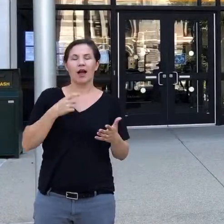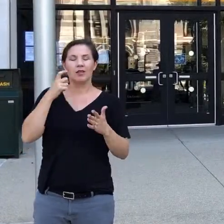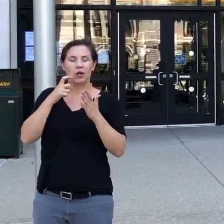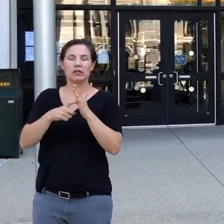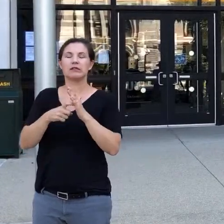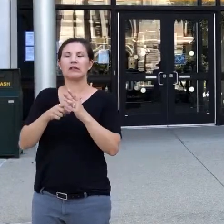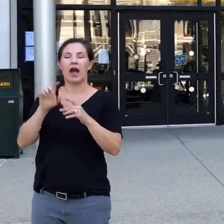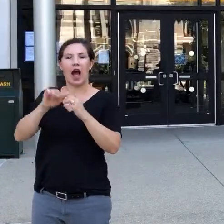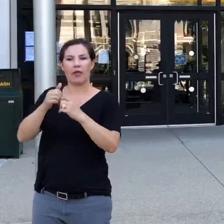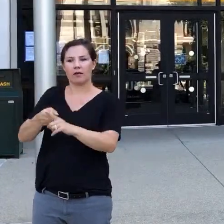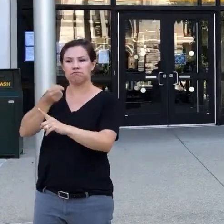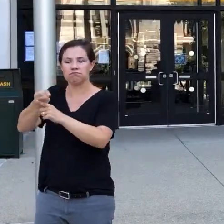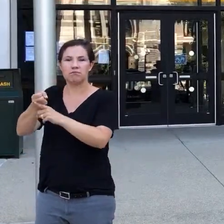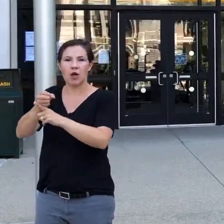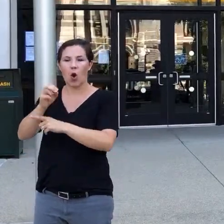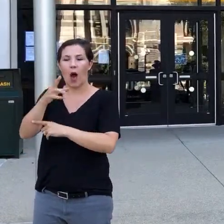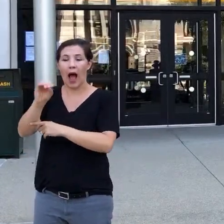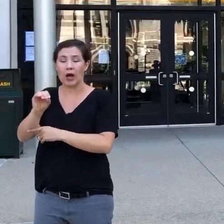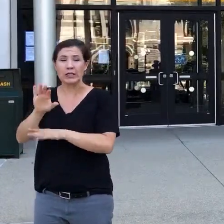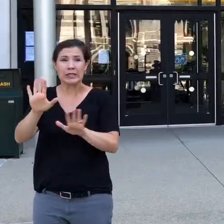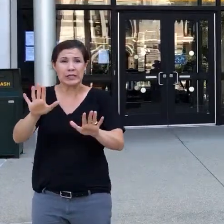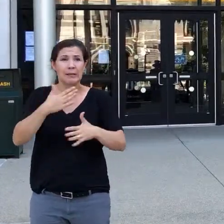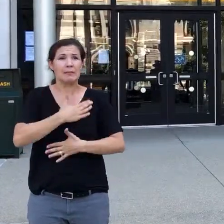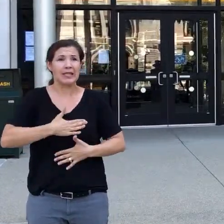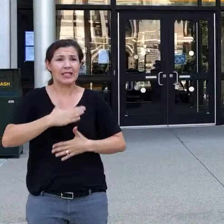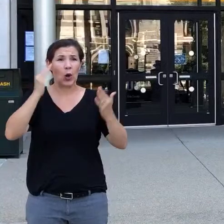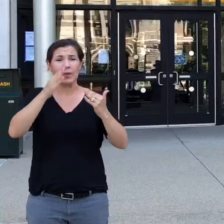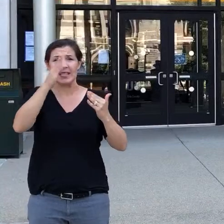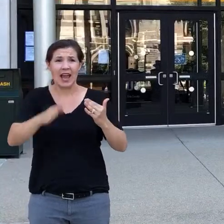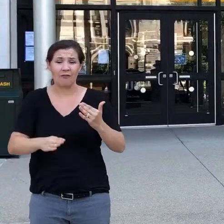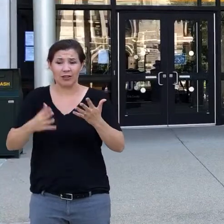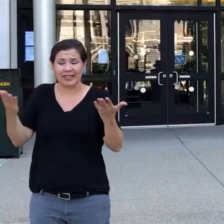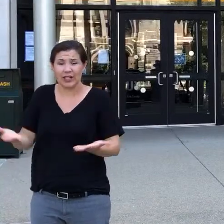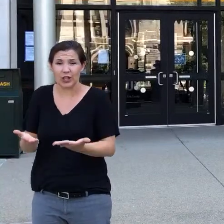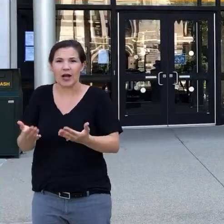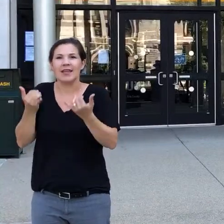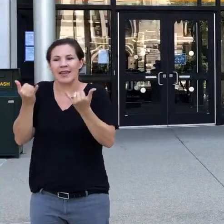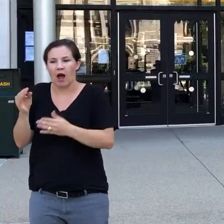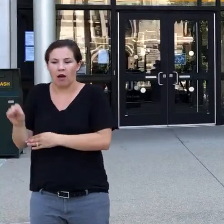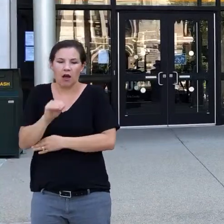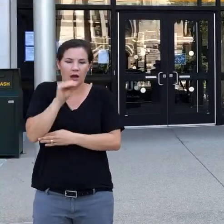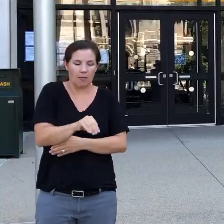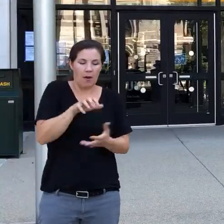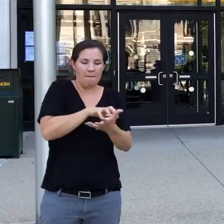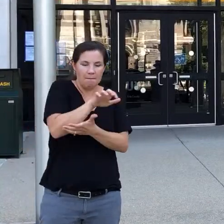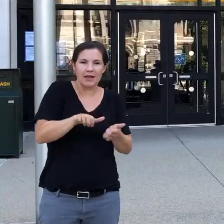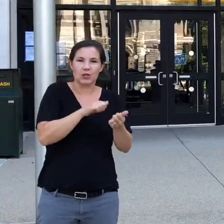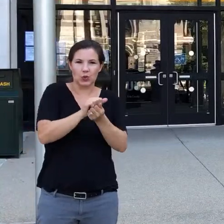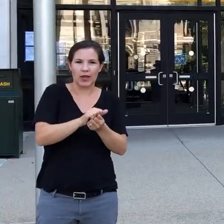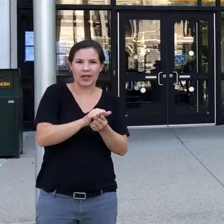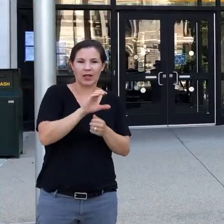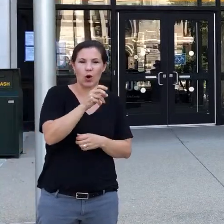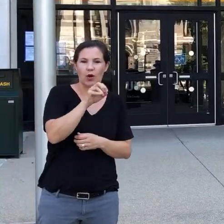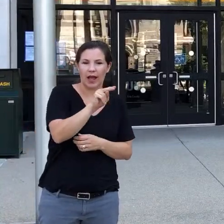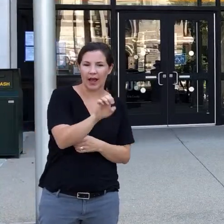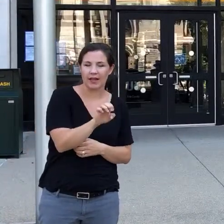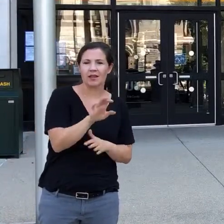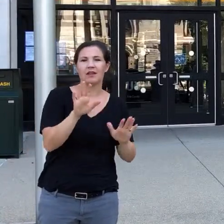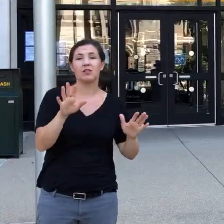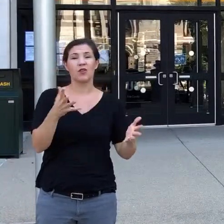and how they were like, please, you hope it never comes here. Well, it's actually being cut and put in cocaine. So if you want to have fun at your next